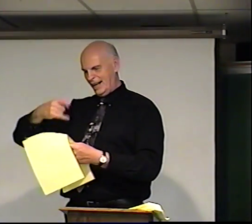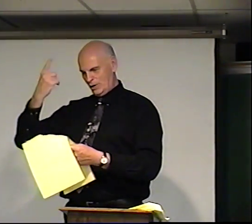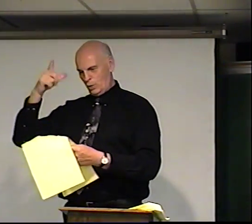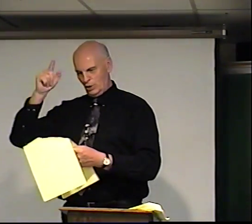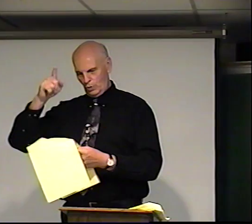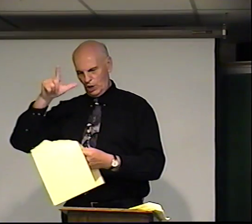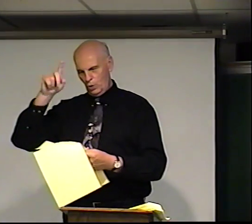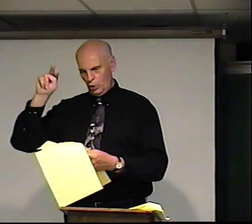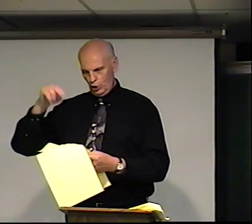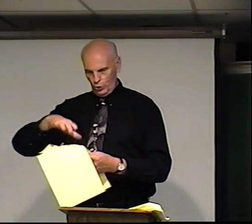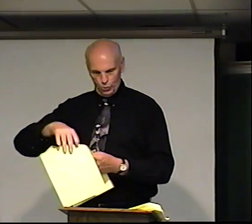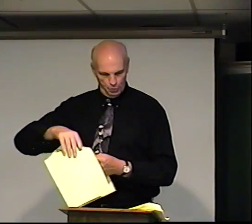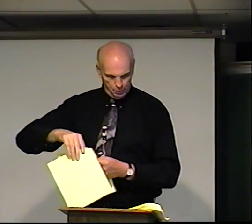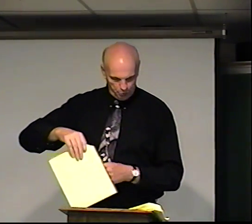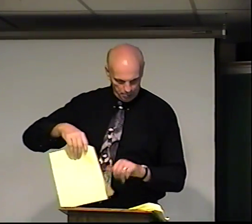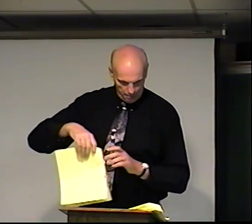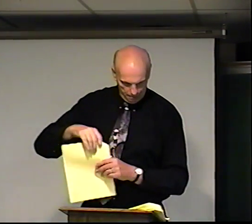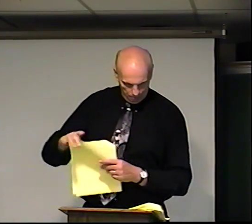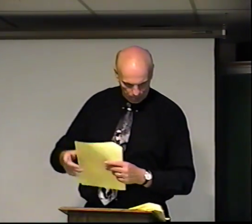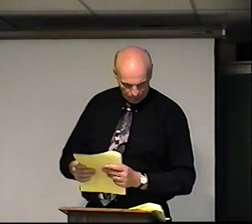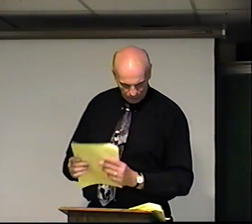That's what. Where's the truth?